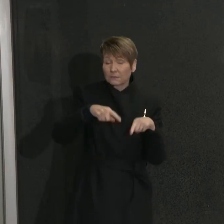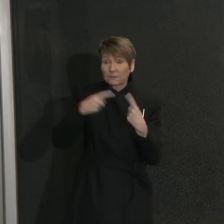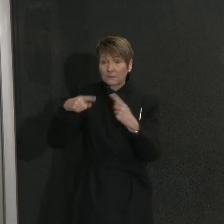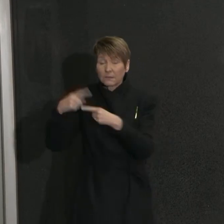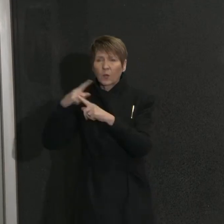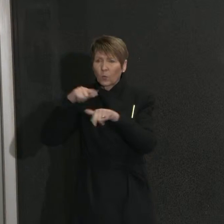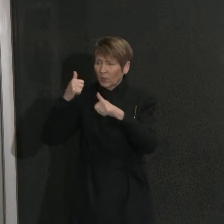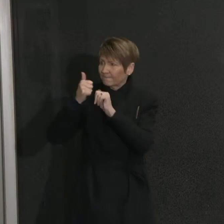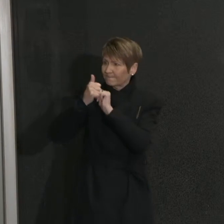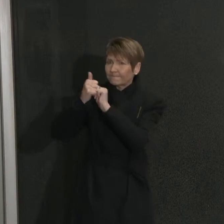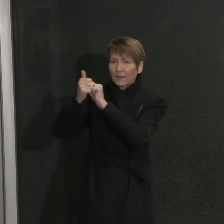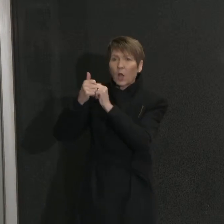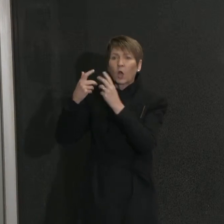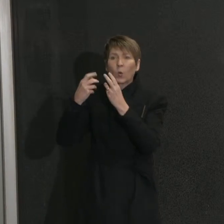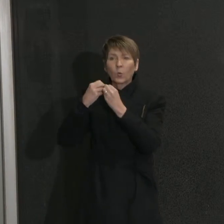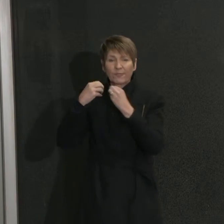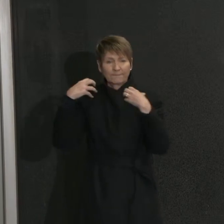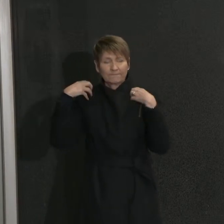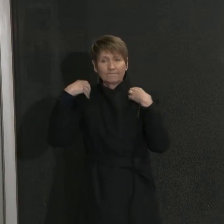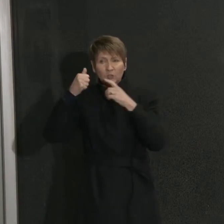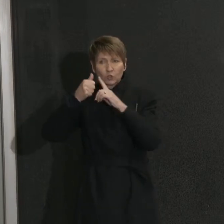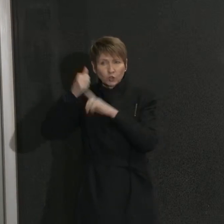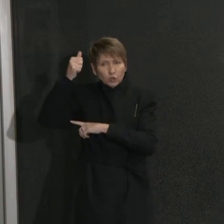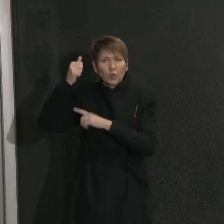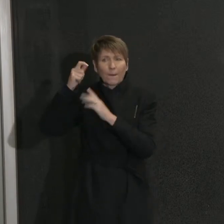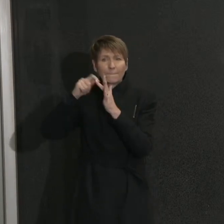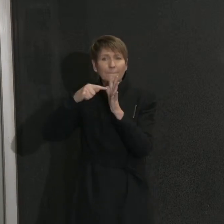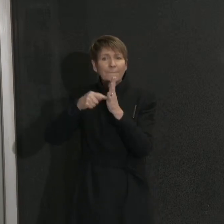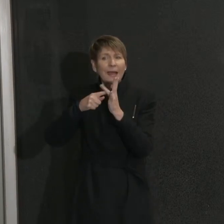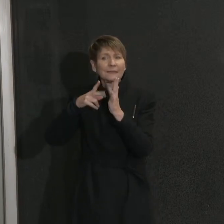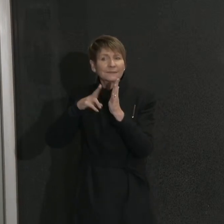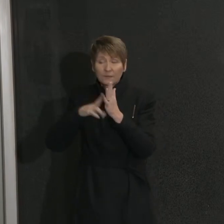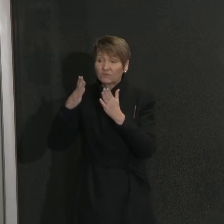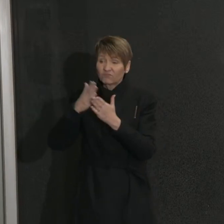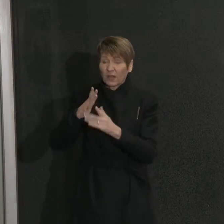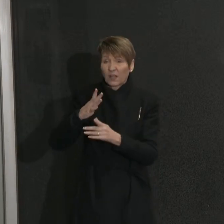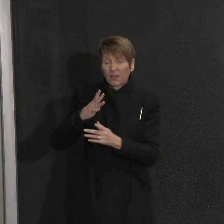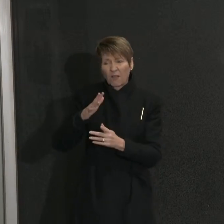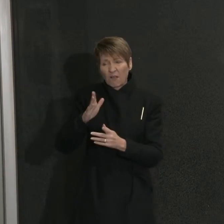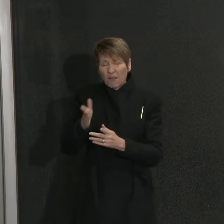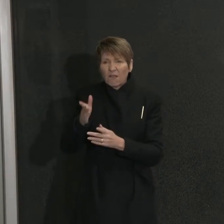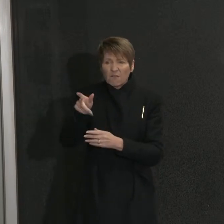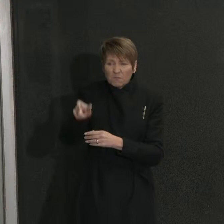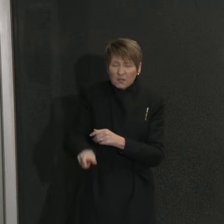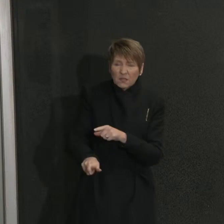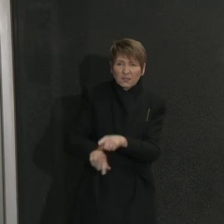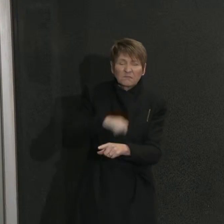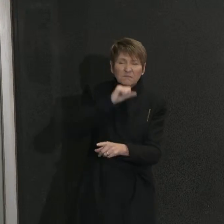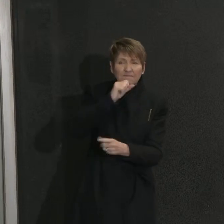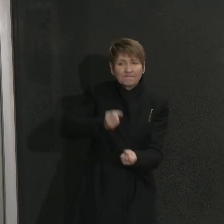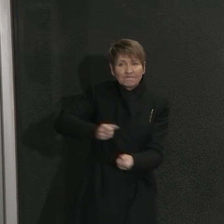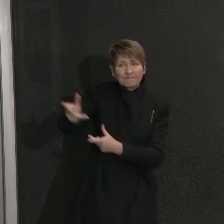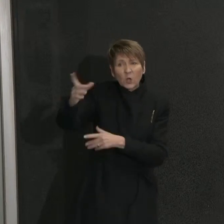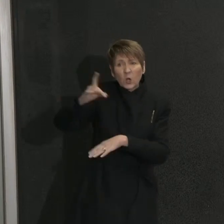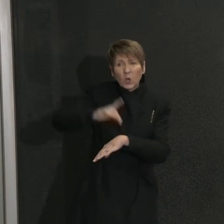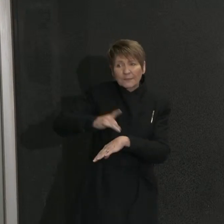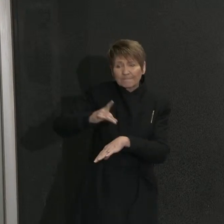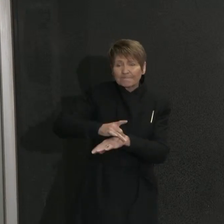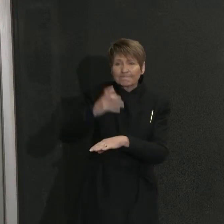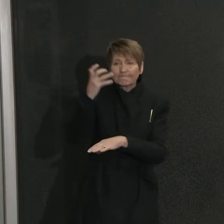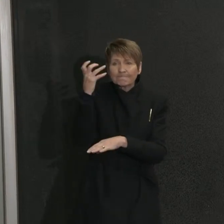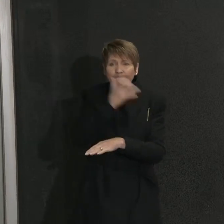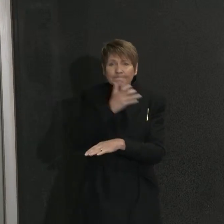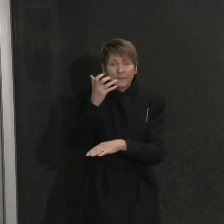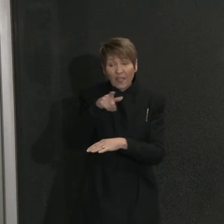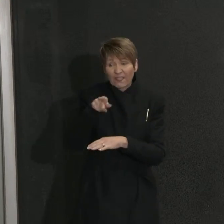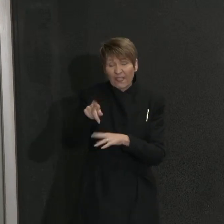Patton. And again, I send my best wishes to that officer who is in hospital. We wish him well, and we send our best wishes to his family. There is a history of great